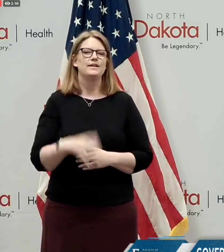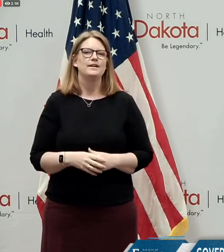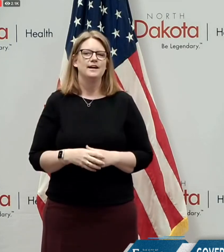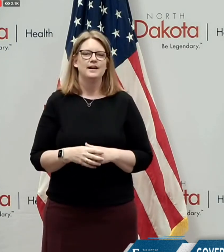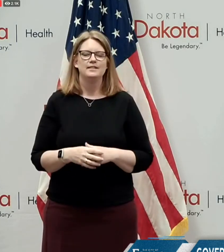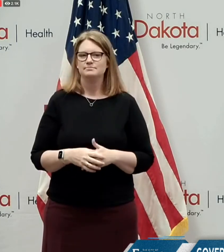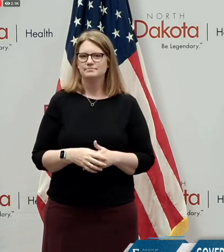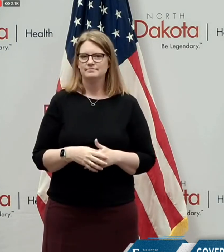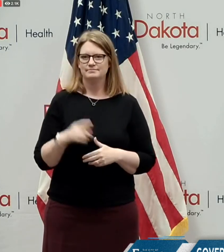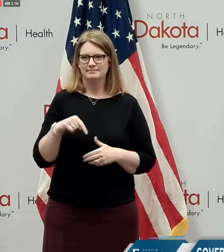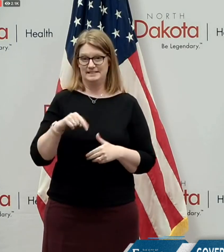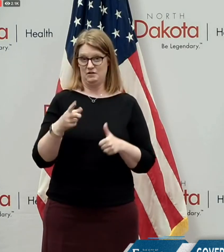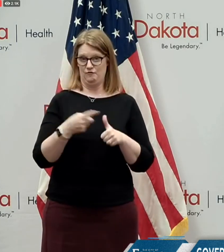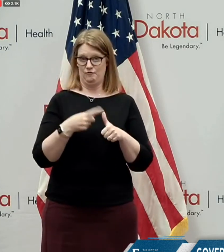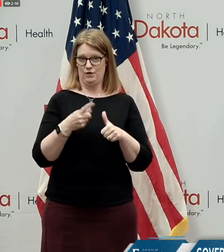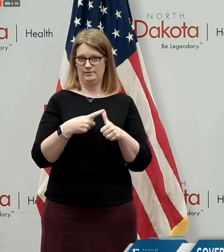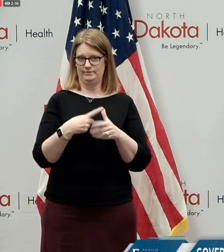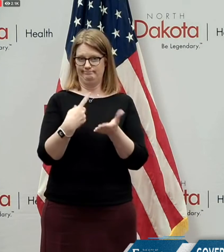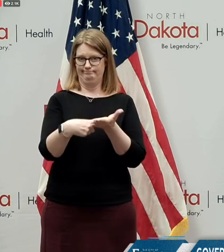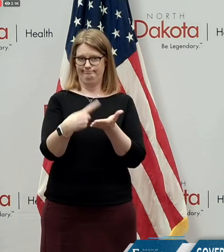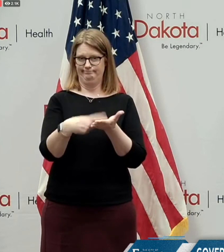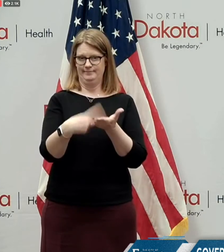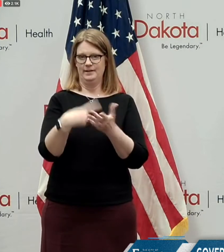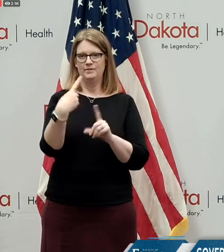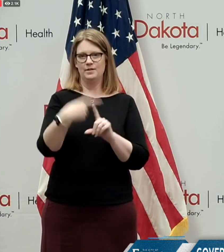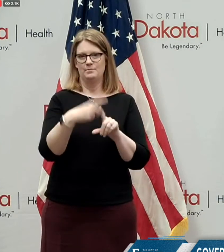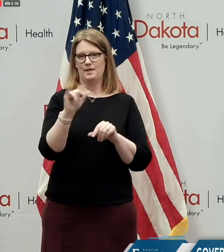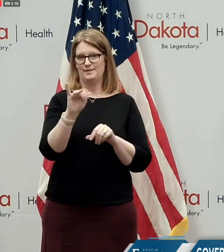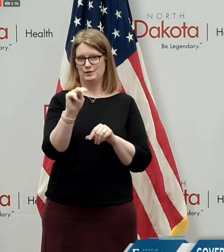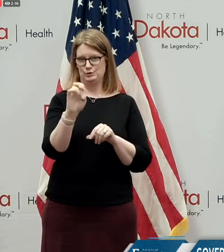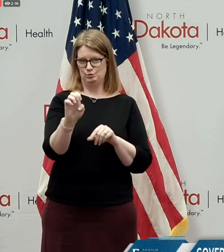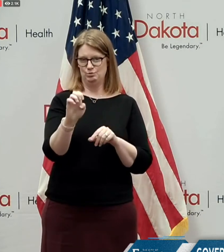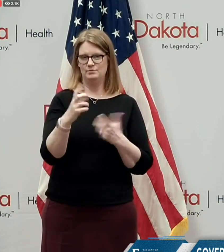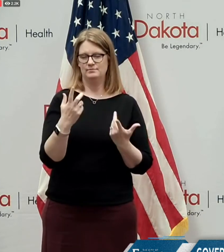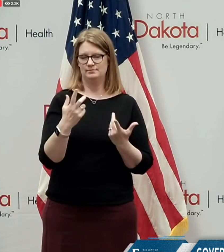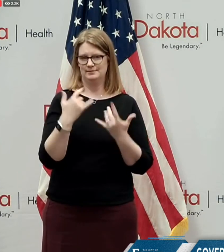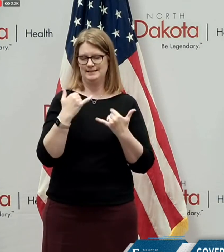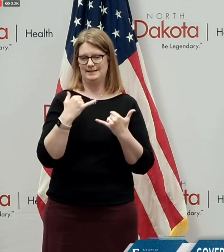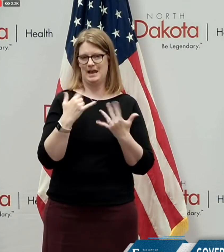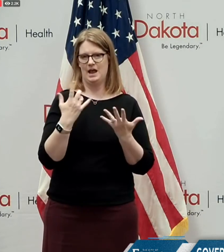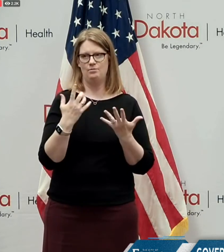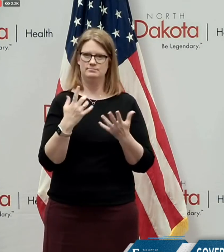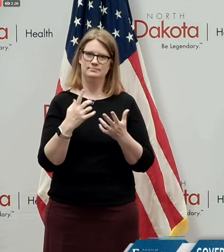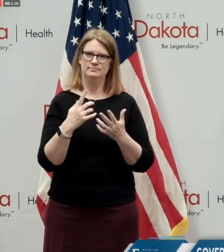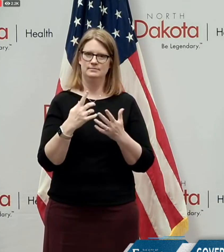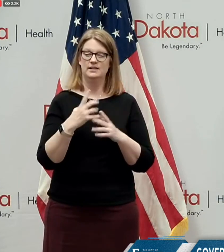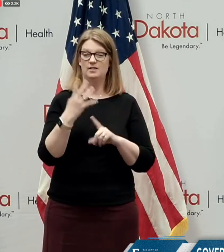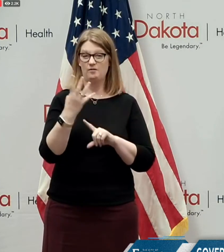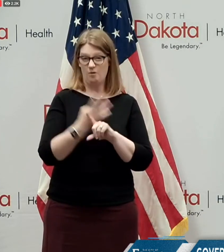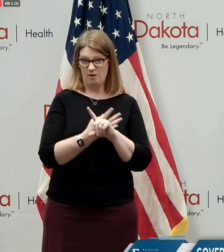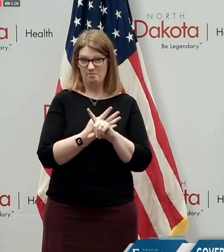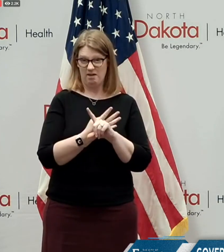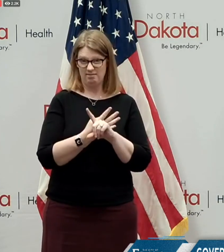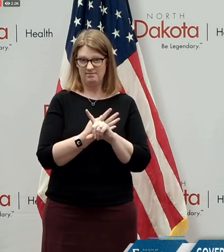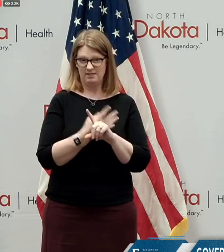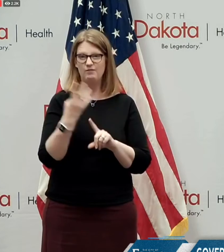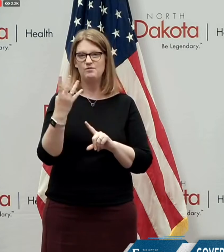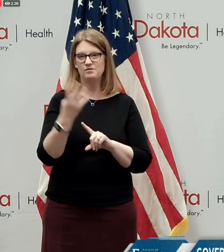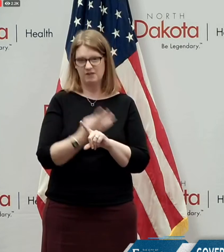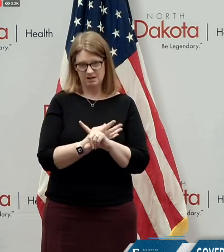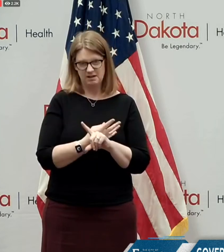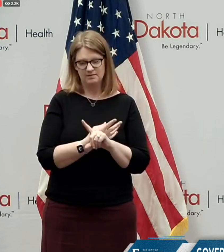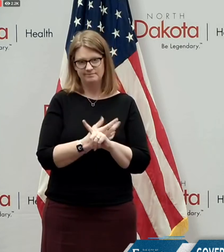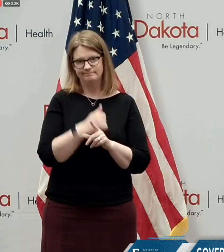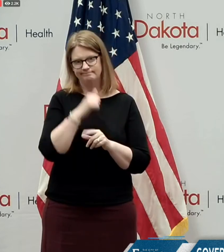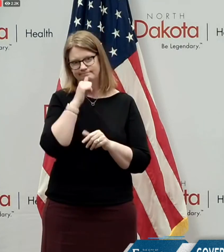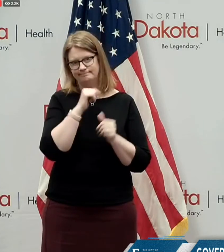This is our first press briefing in the month of June. So we're now officially in the 4th month on the calendar of dealing